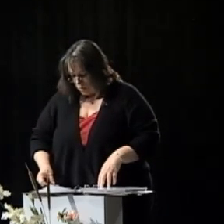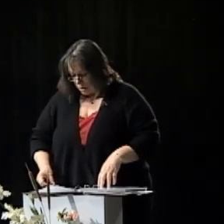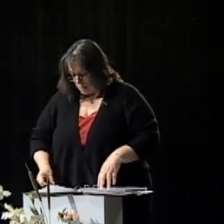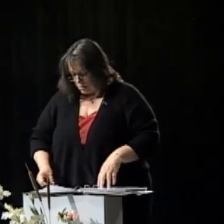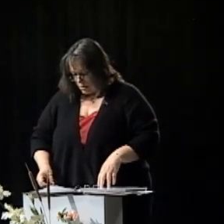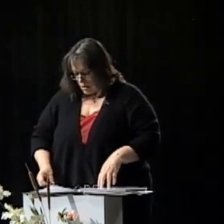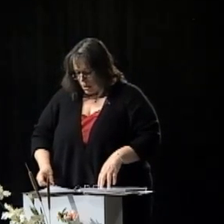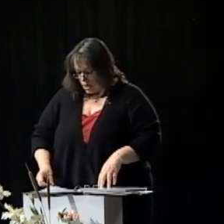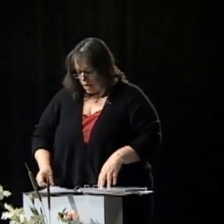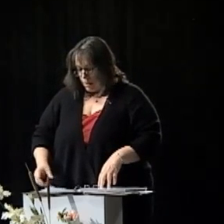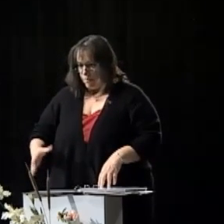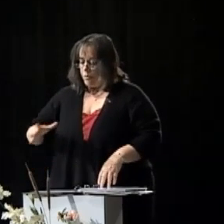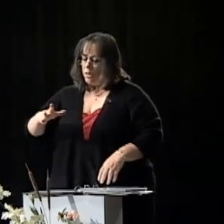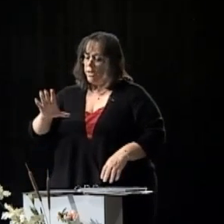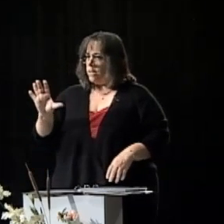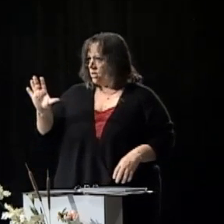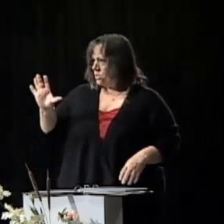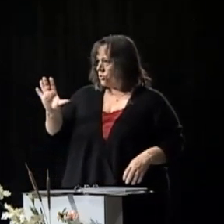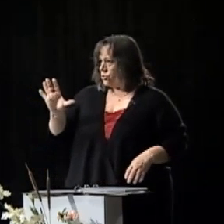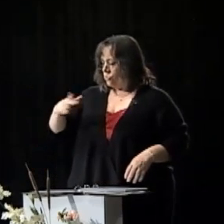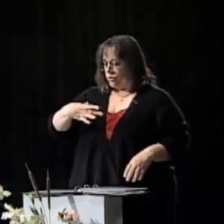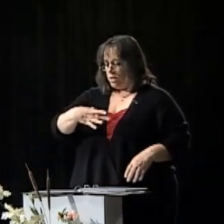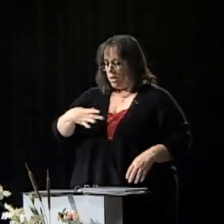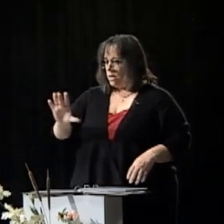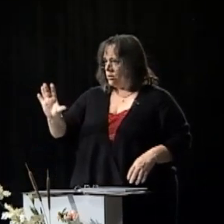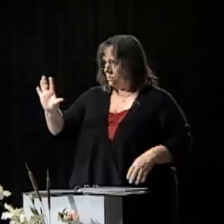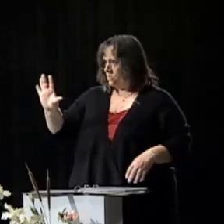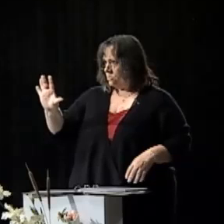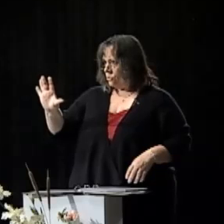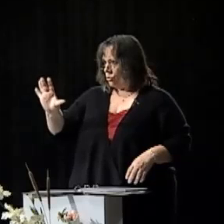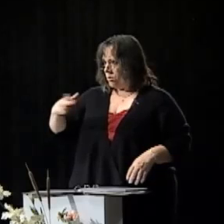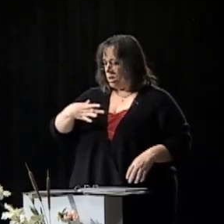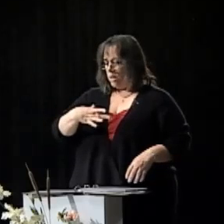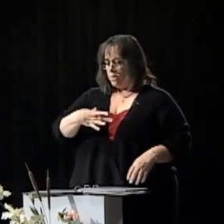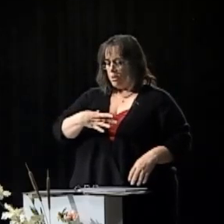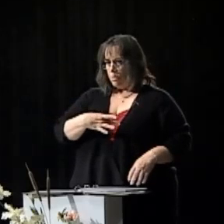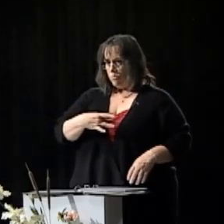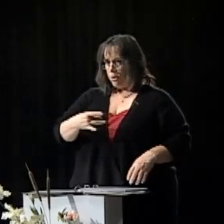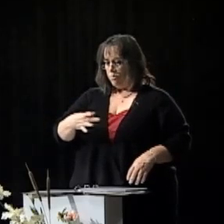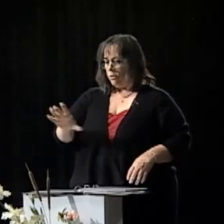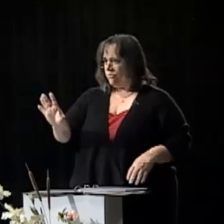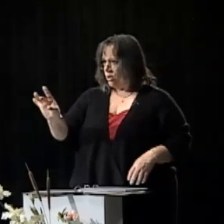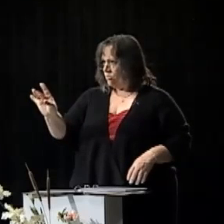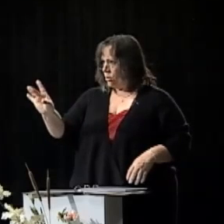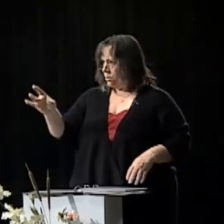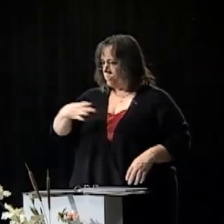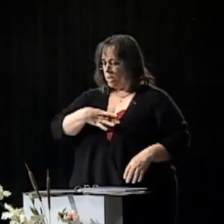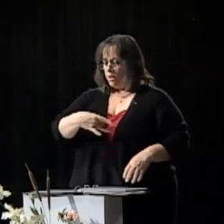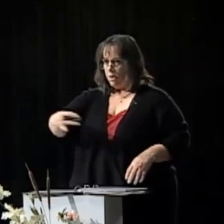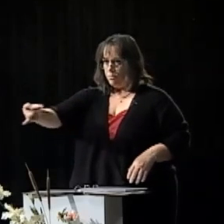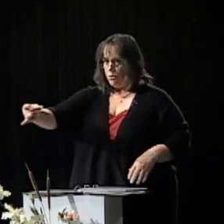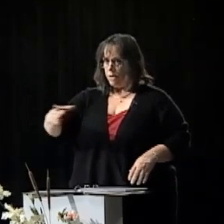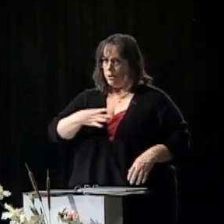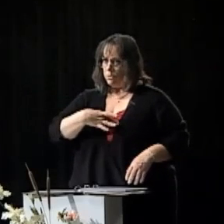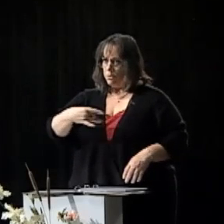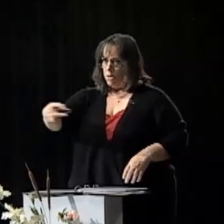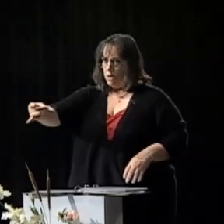ways. Like is you're going to take your open hand and bring your middle finger and your thumb together and pull it out.